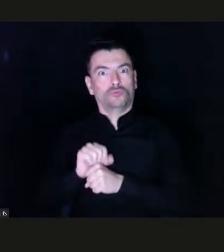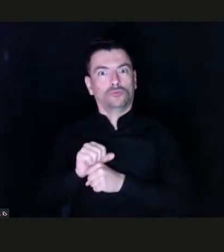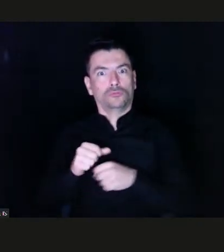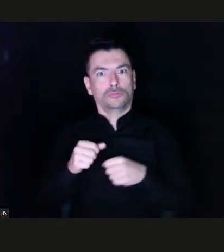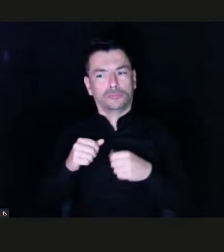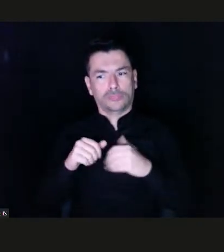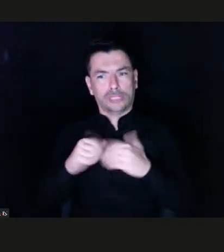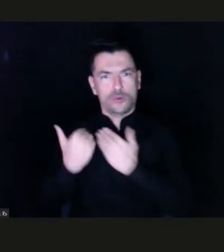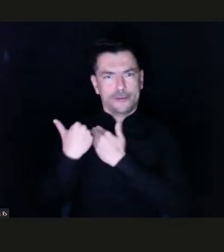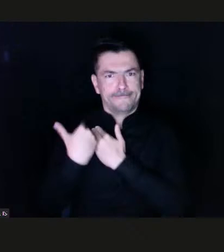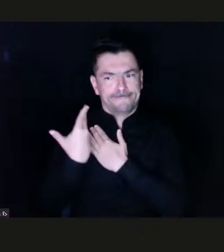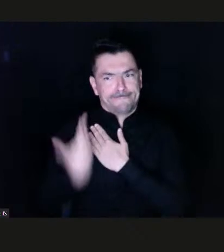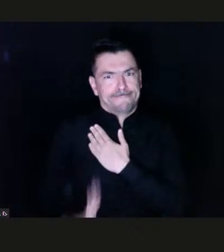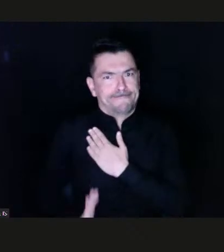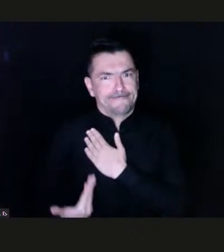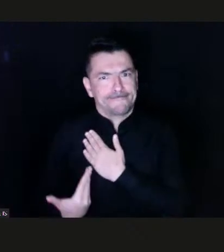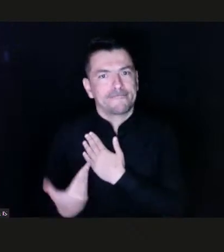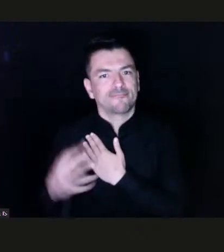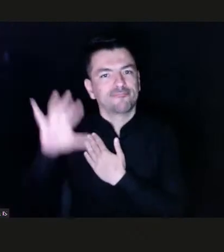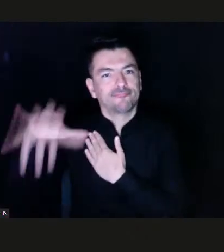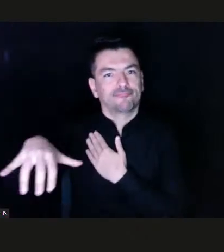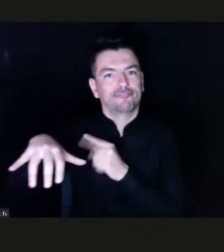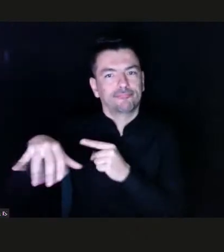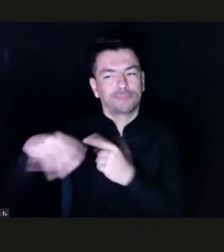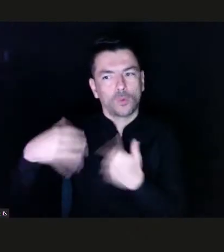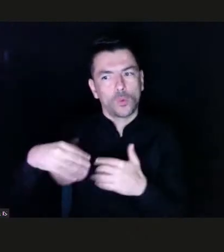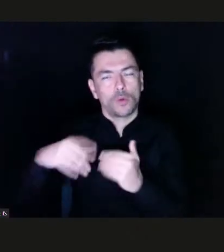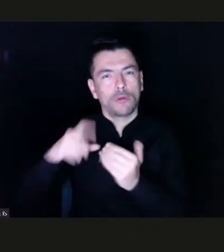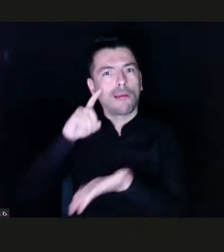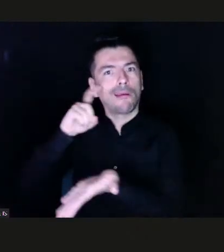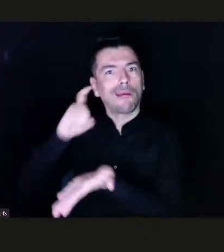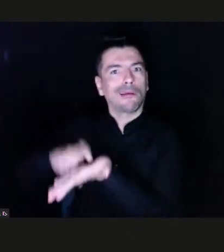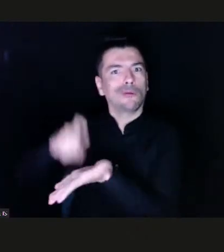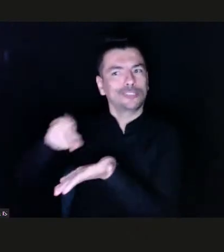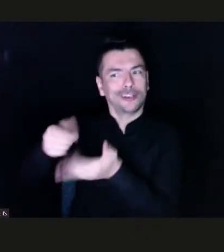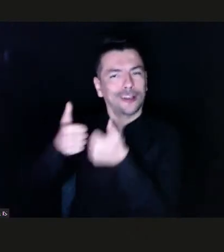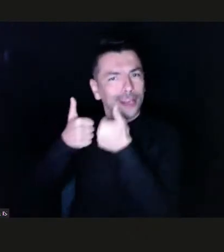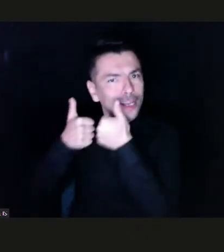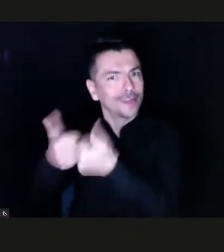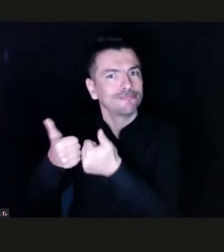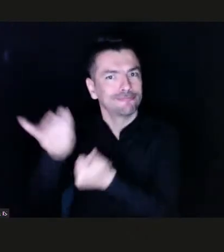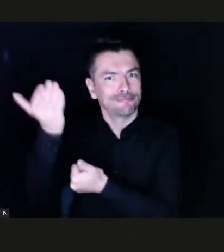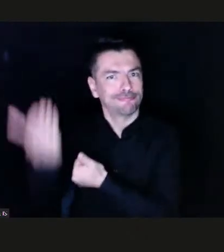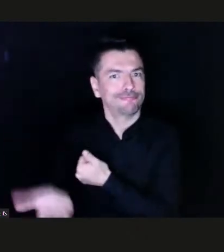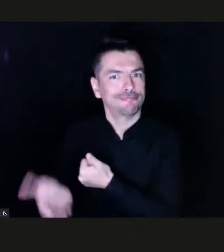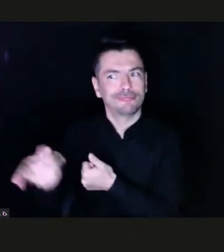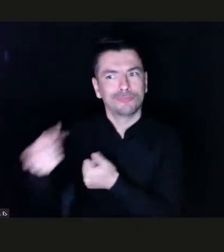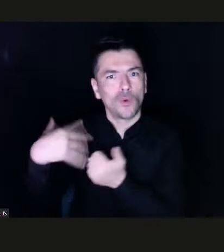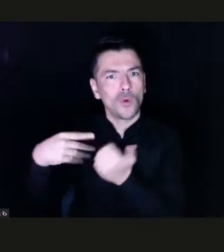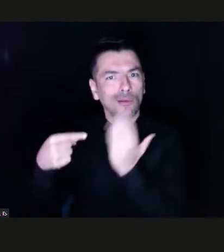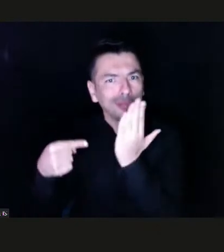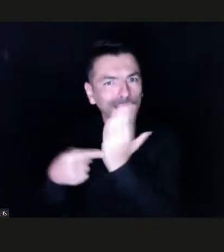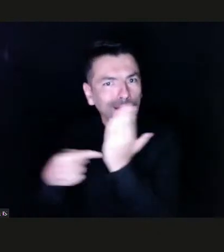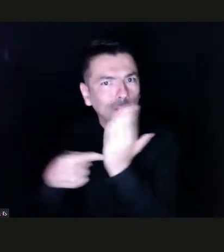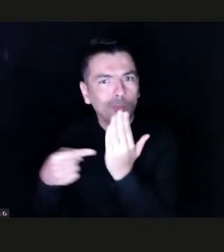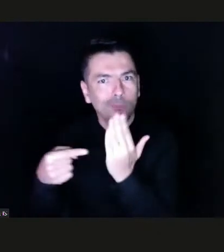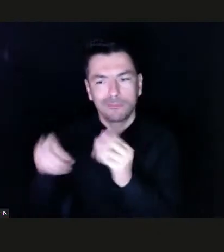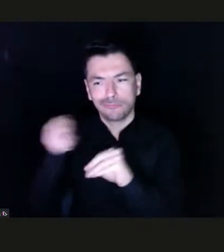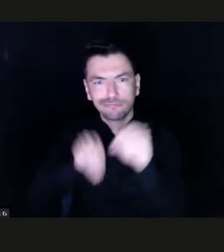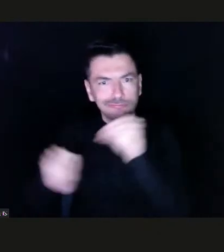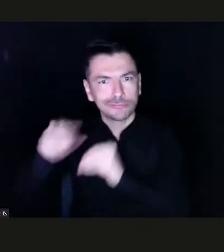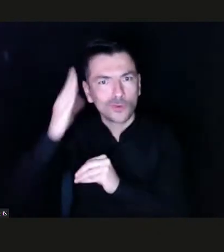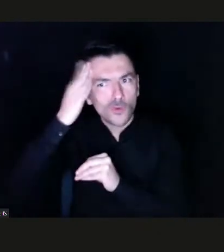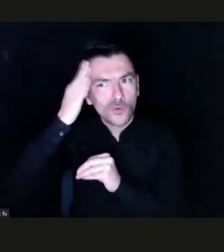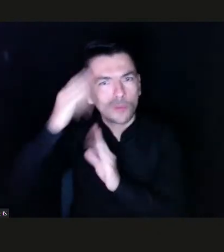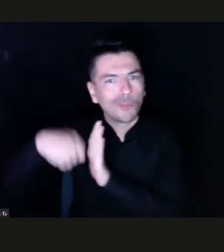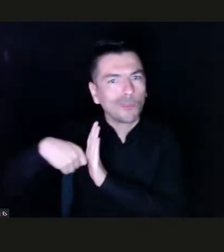pursued further studies at the University of Giessen in Germany from 1993 to 1994. So